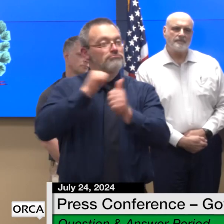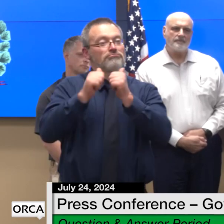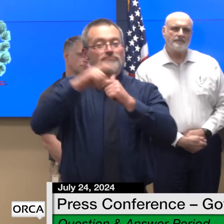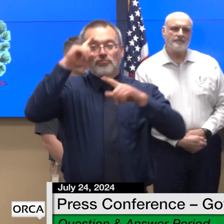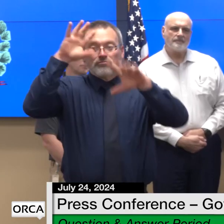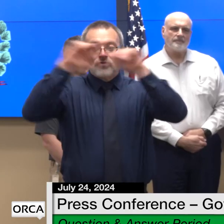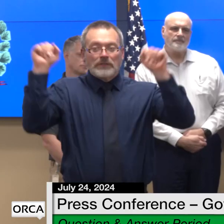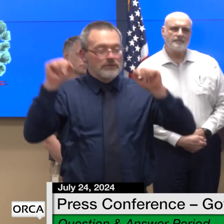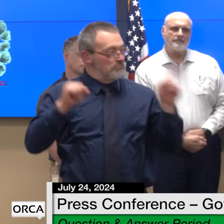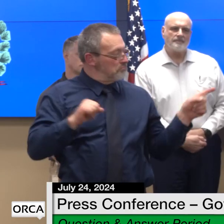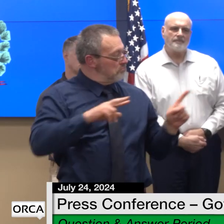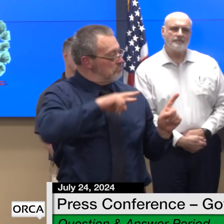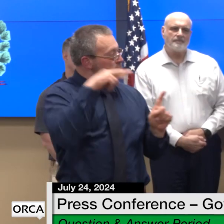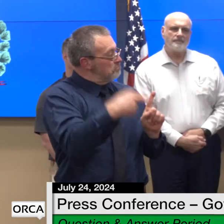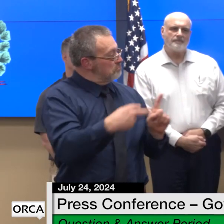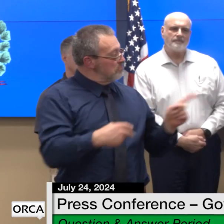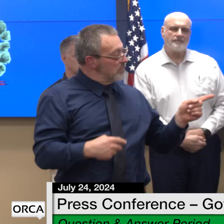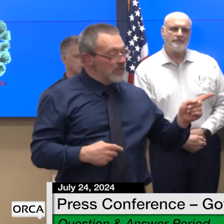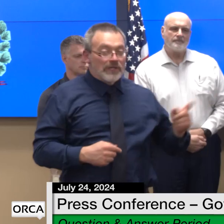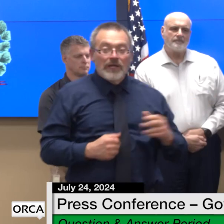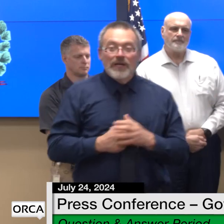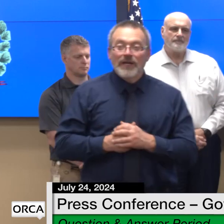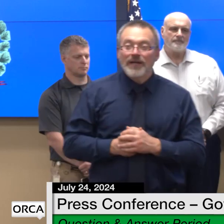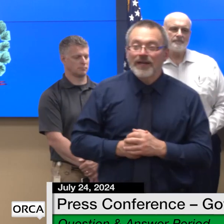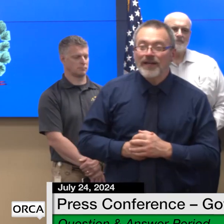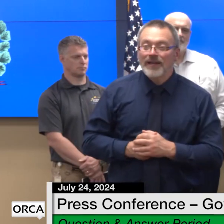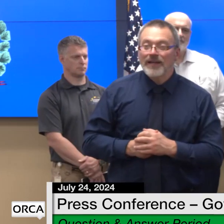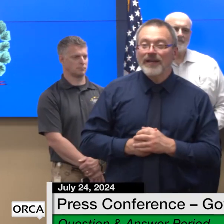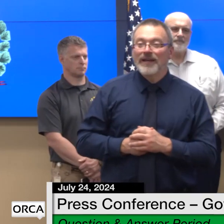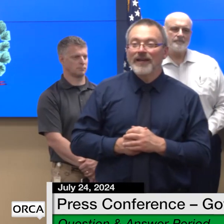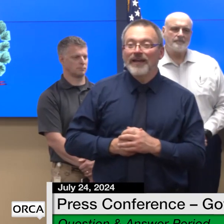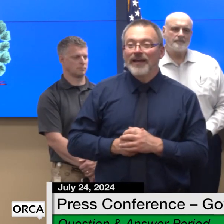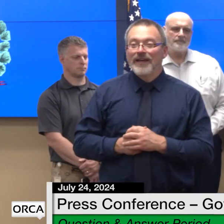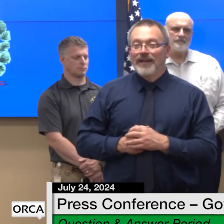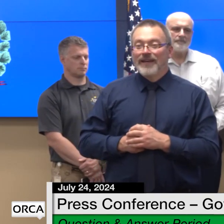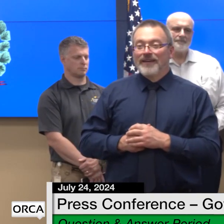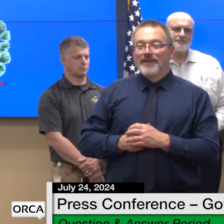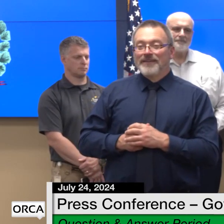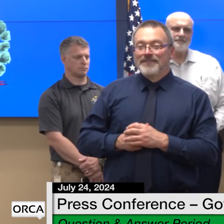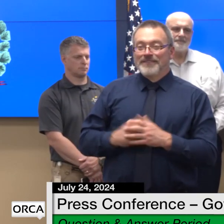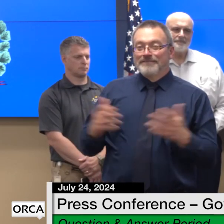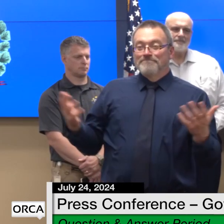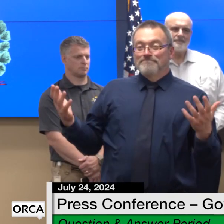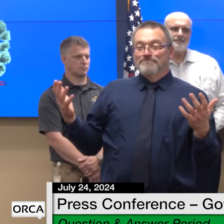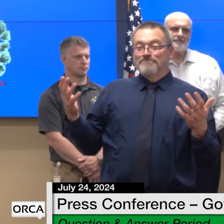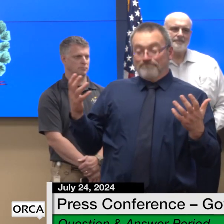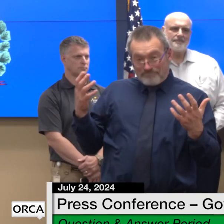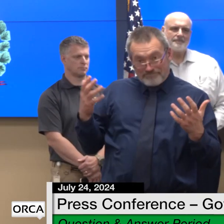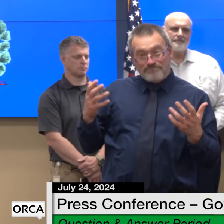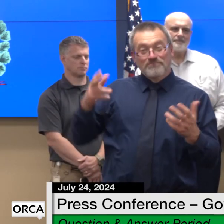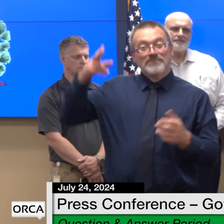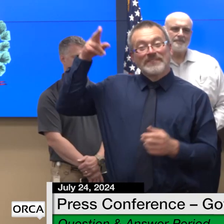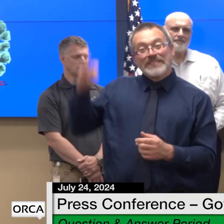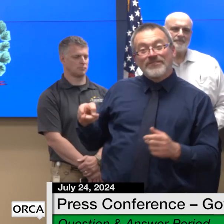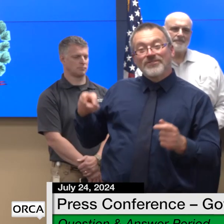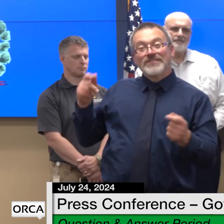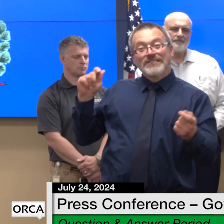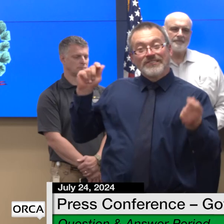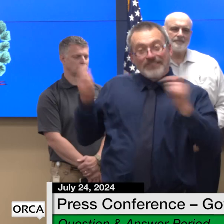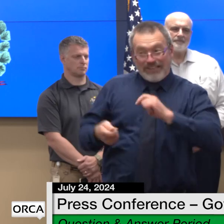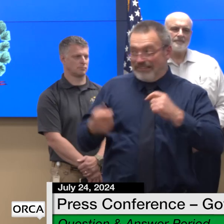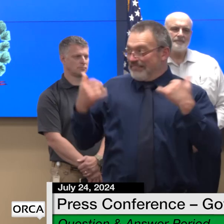job? Well, we've certainly seen history in the making over the last week.